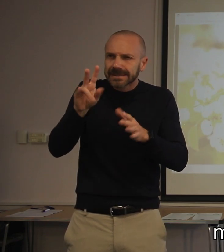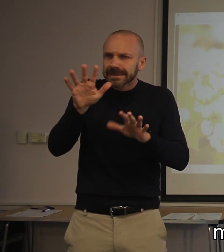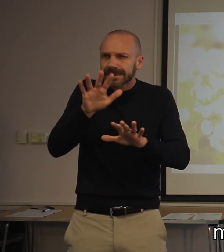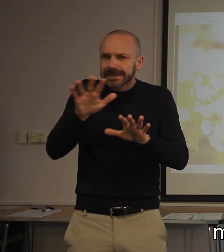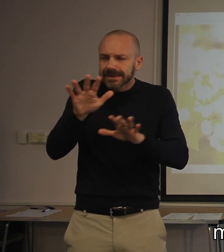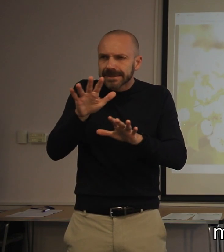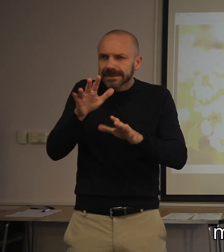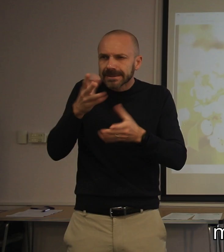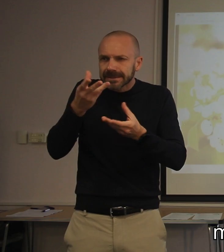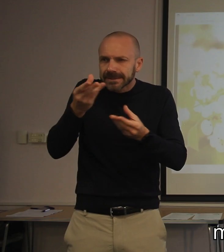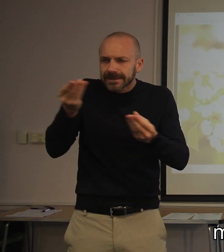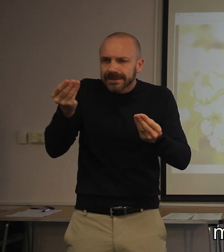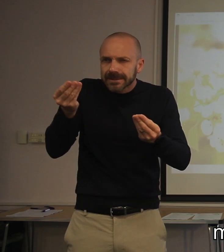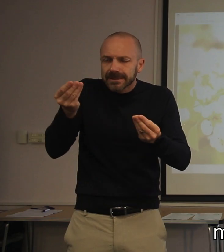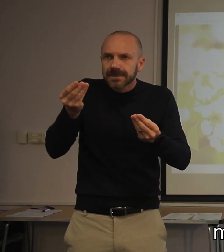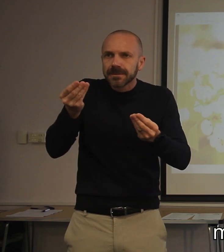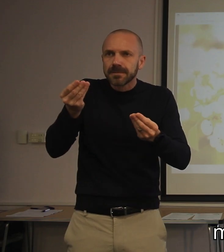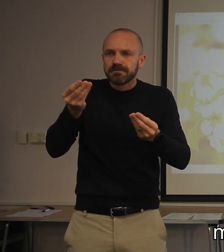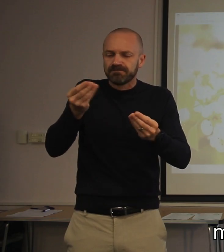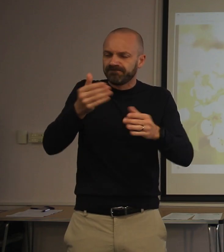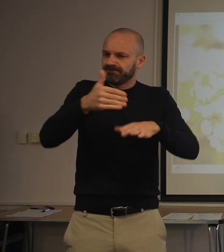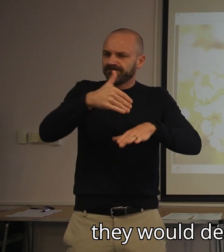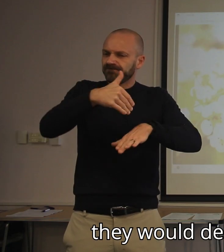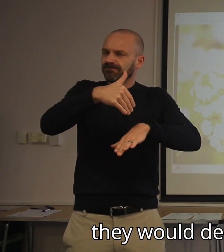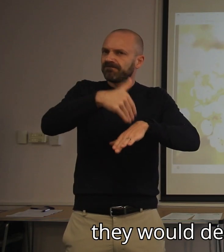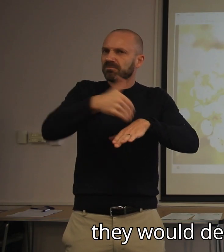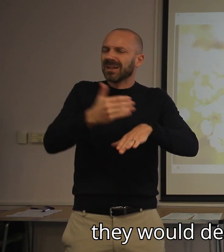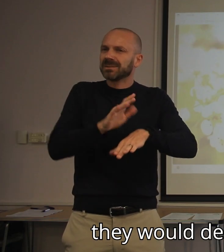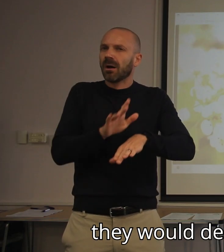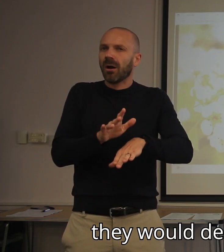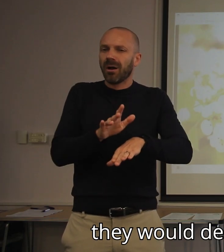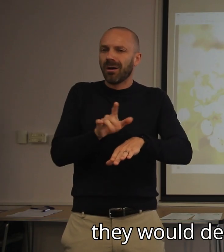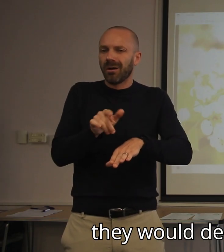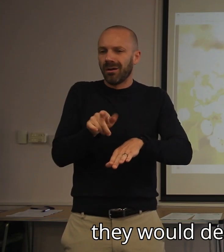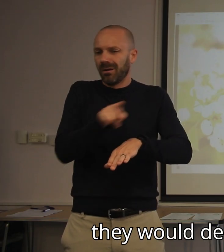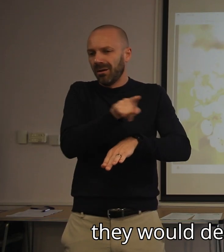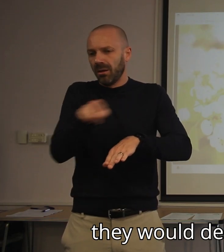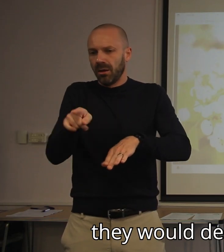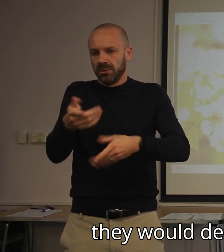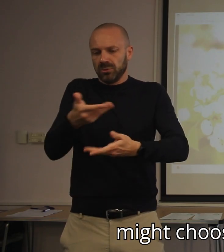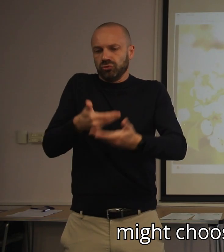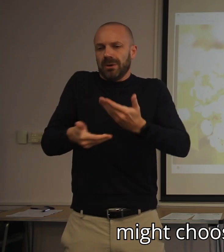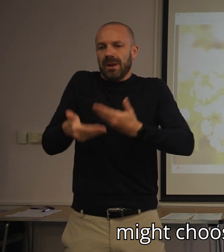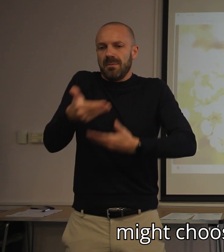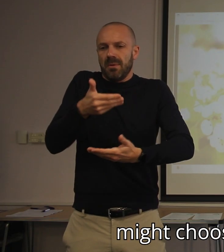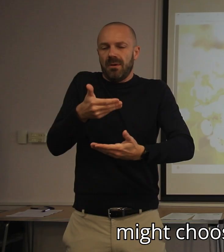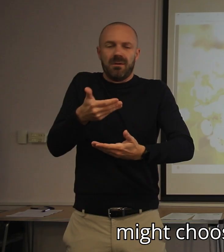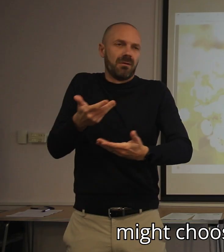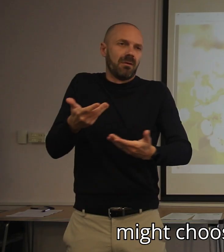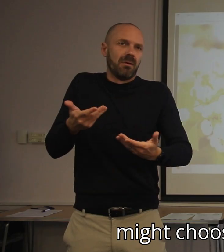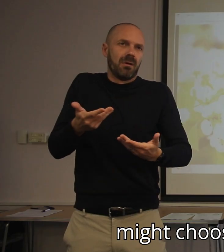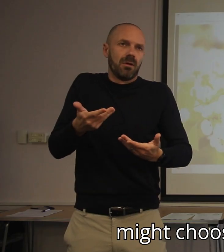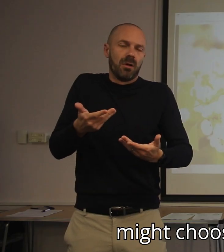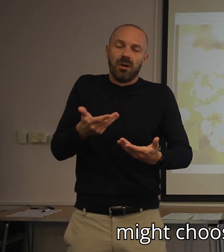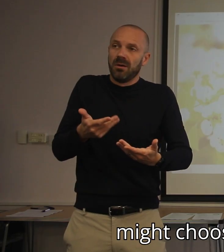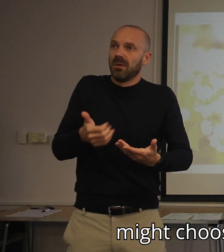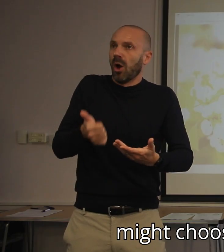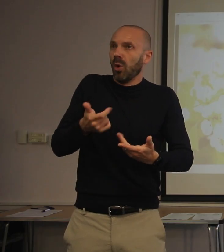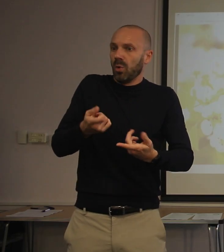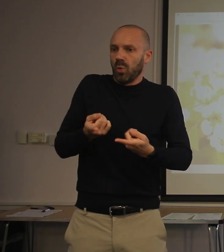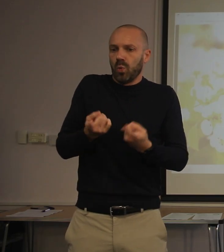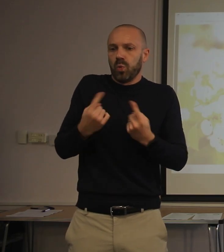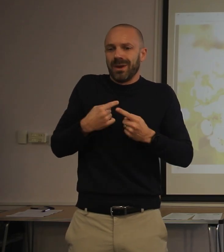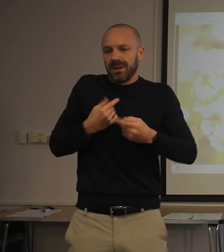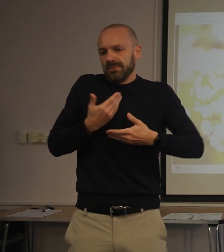no matter what how they would describe themselves or how we might choose to describe